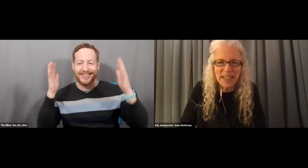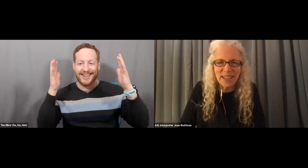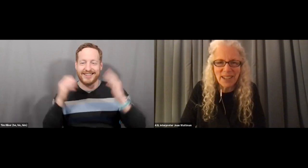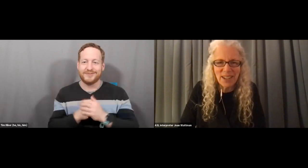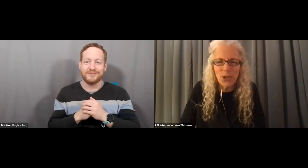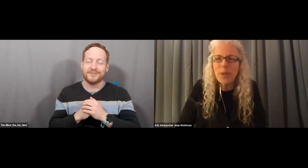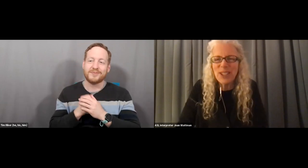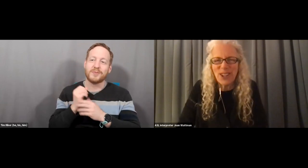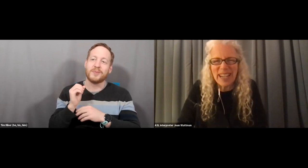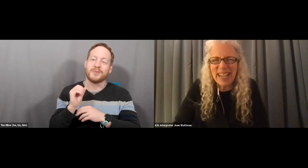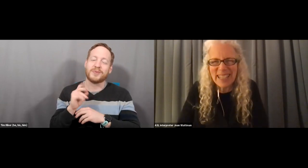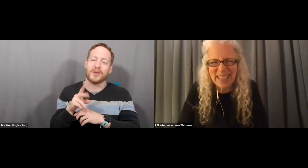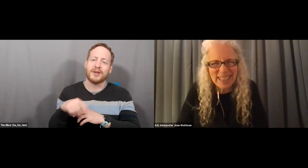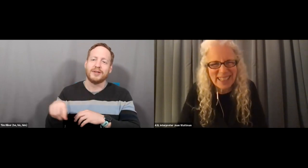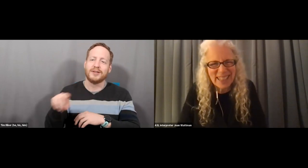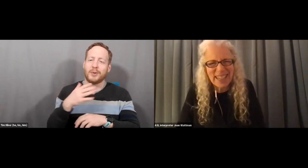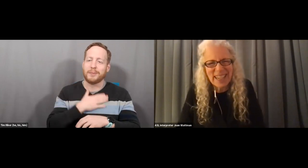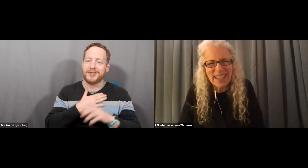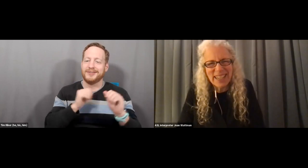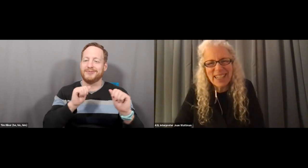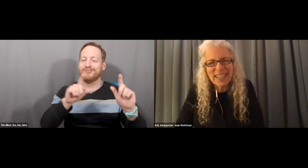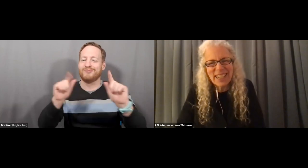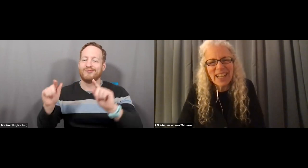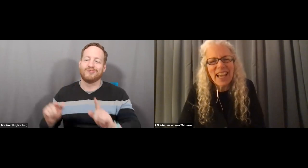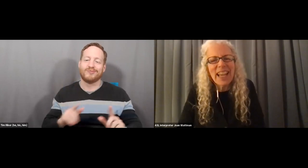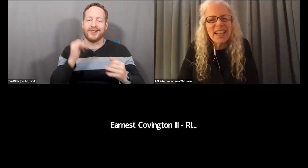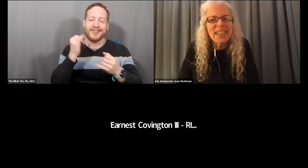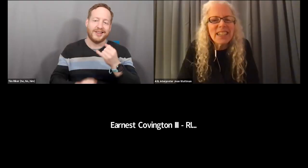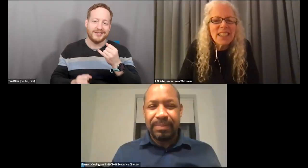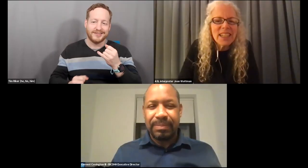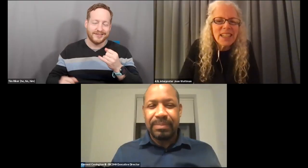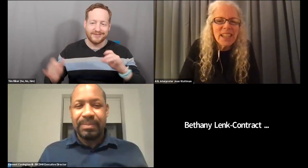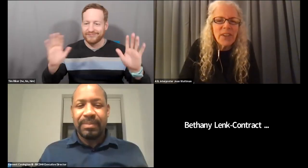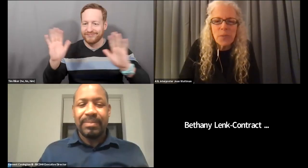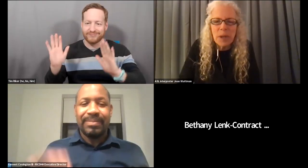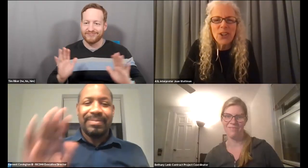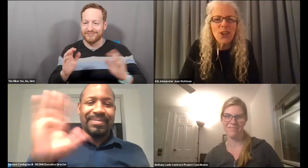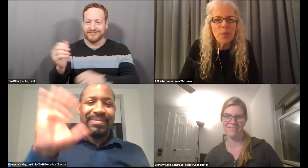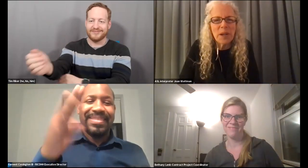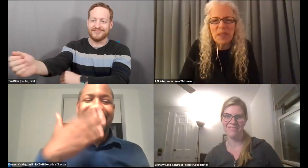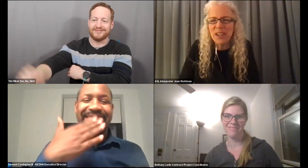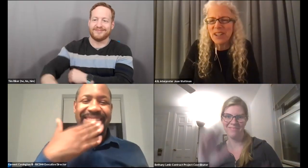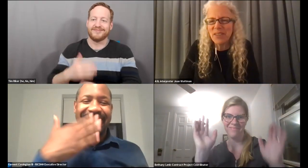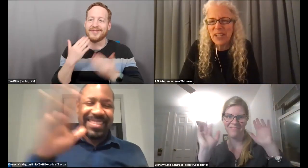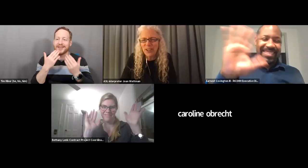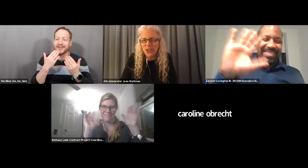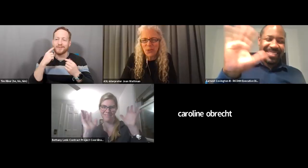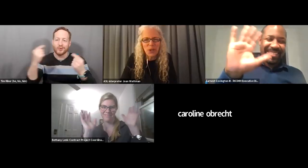7:58, 2 minutes early. Yay! And if everybody could open up their videos so that we could